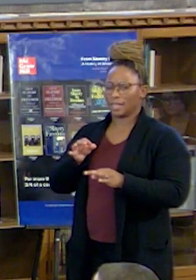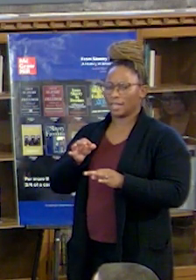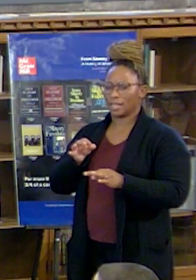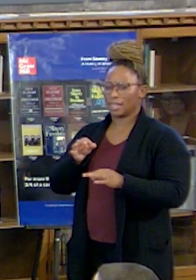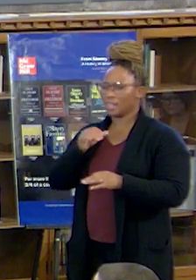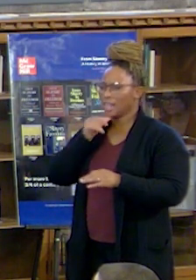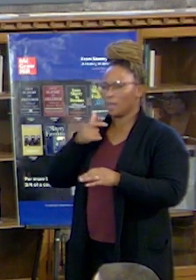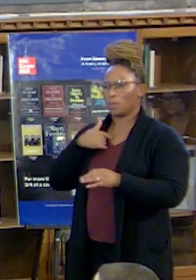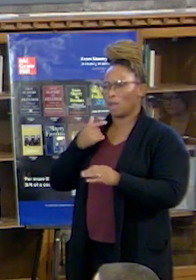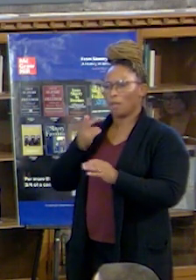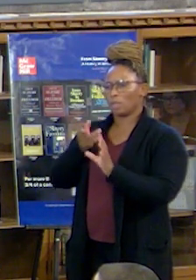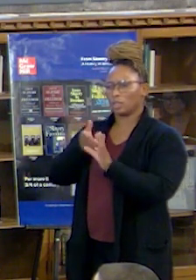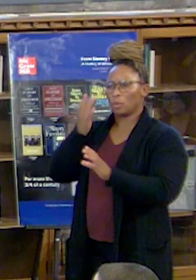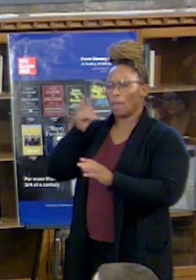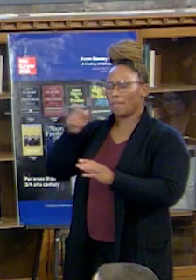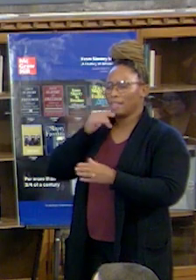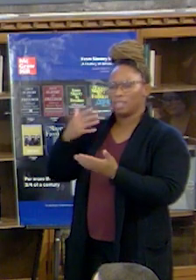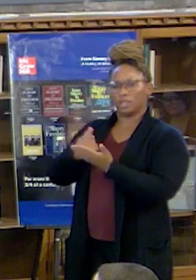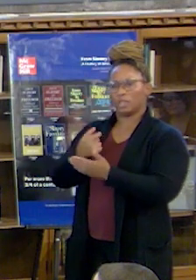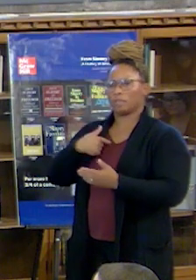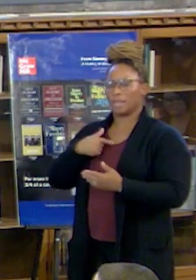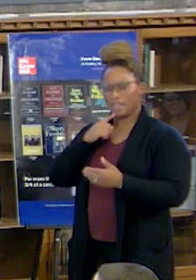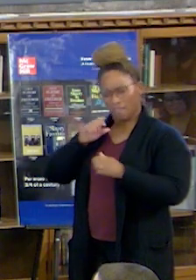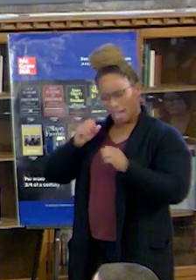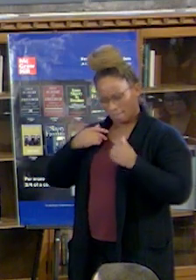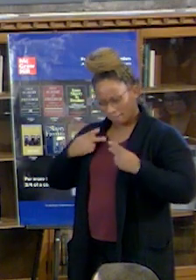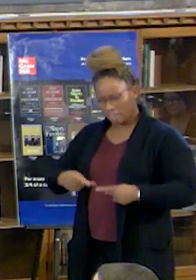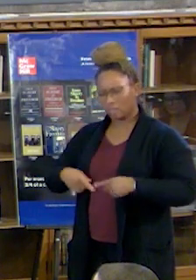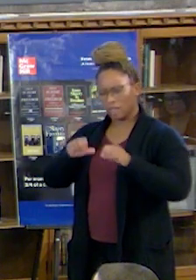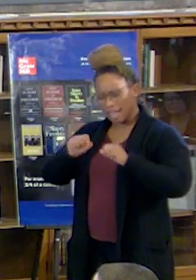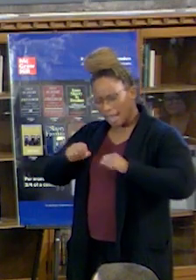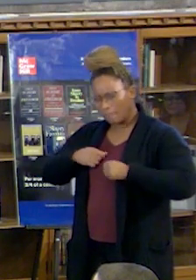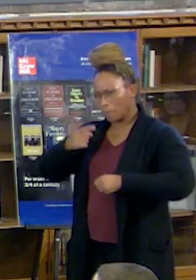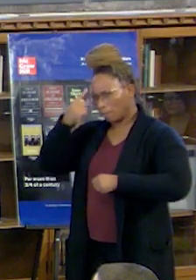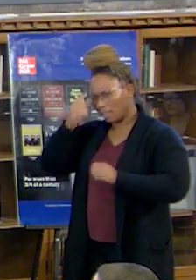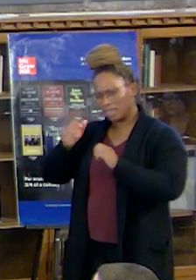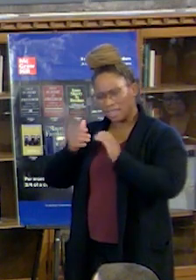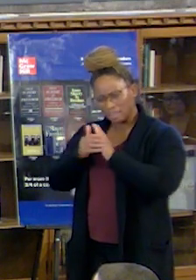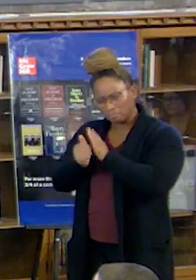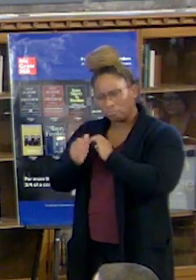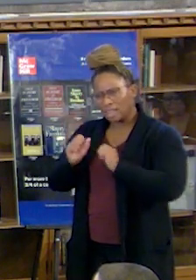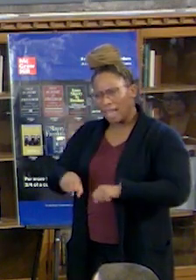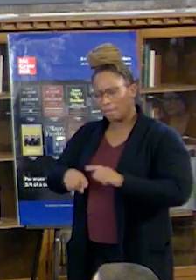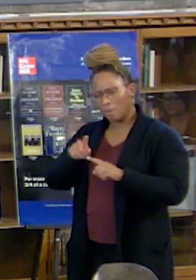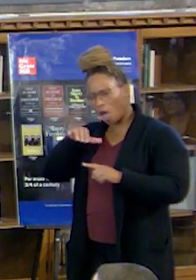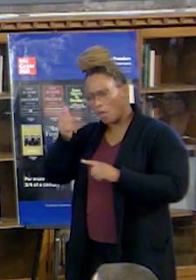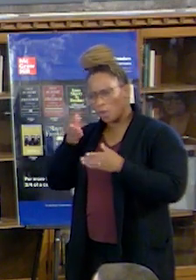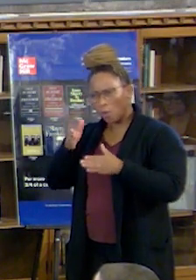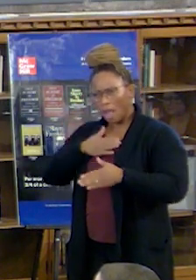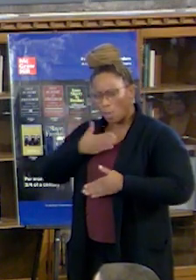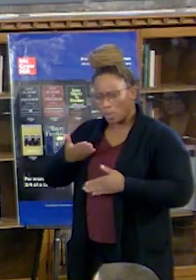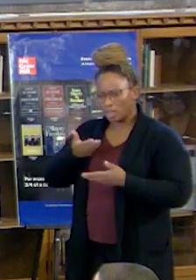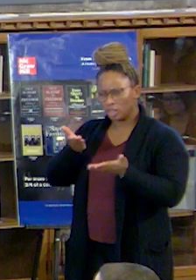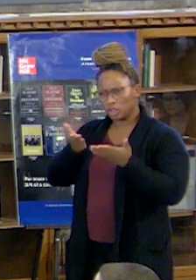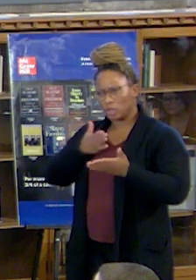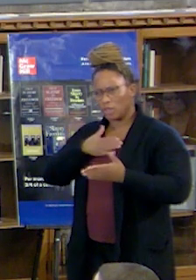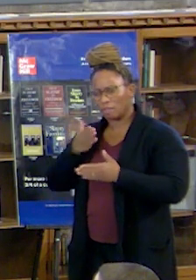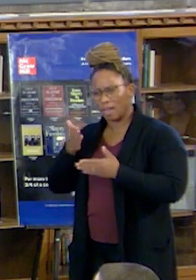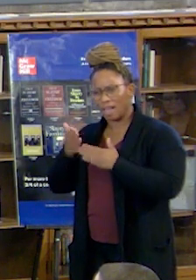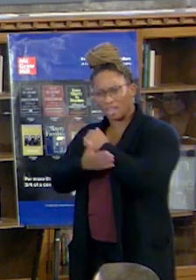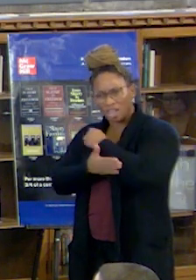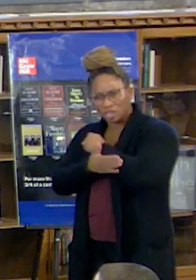did not deserve me if I was capable physically mentally in every other kind of way able and willing to serve my